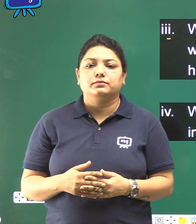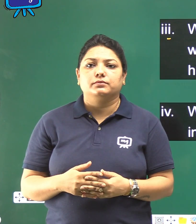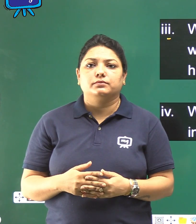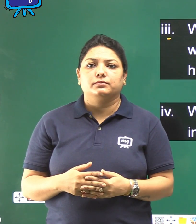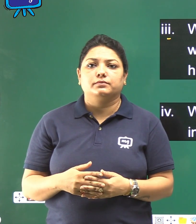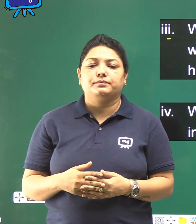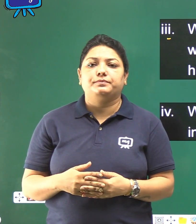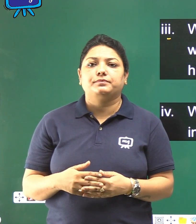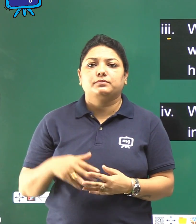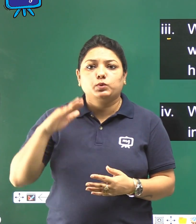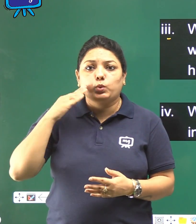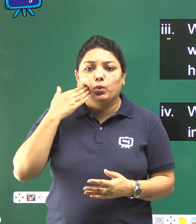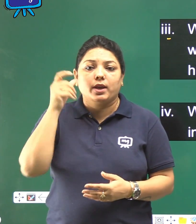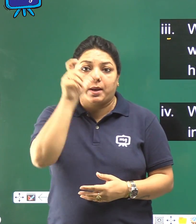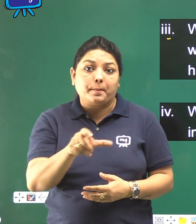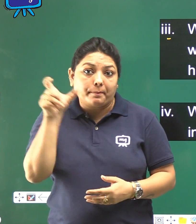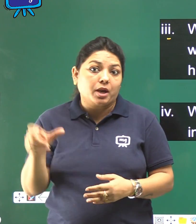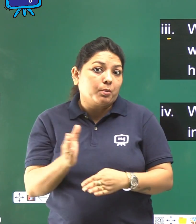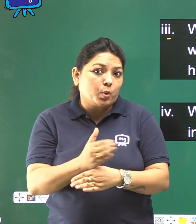when people were